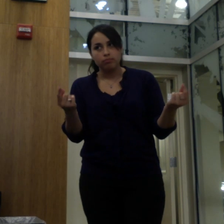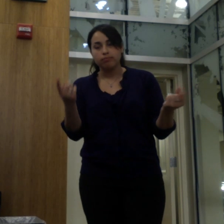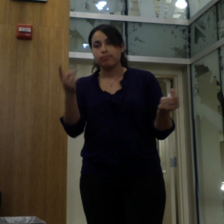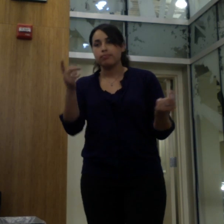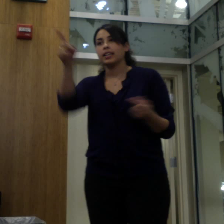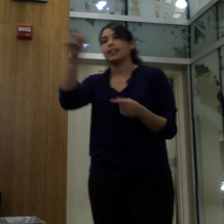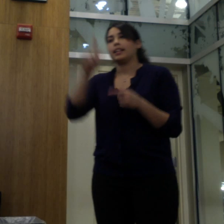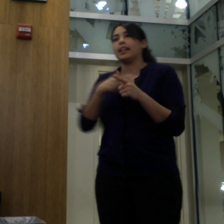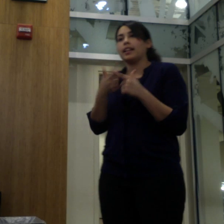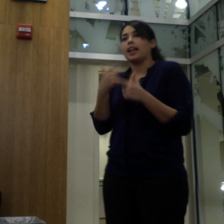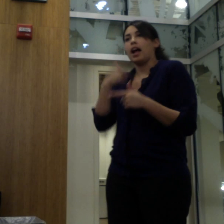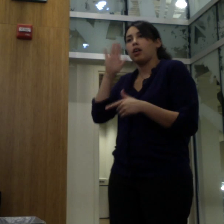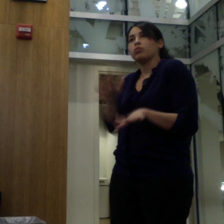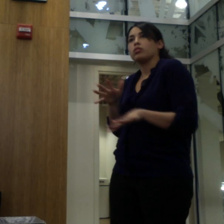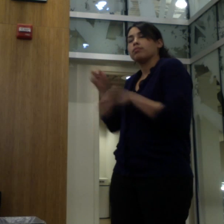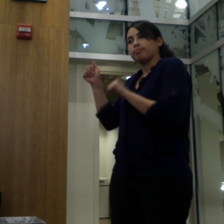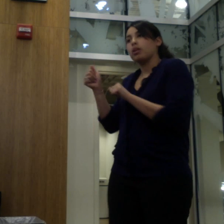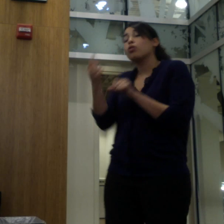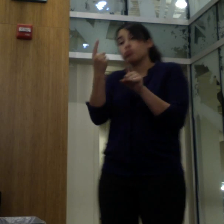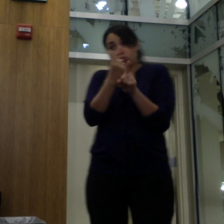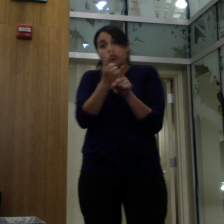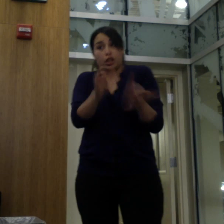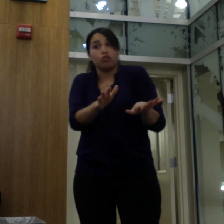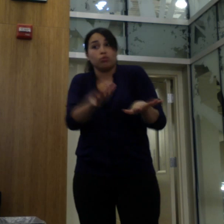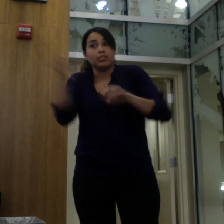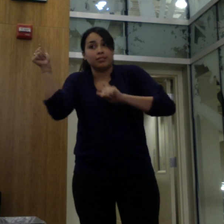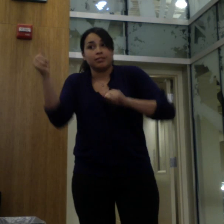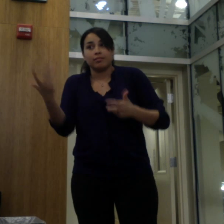Then you're going to evacuate. You have to adapt. That's right.